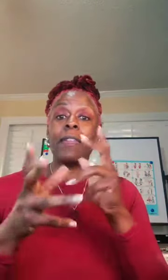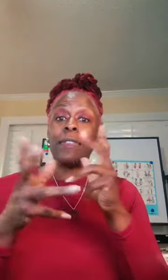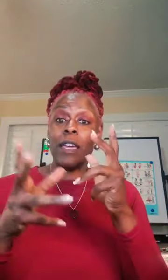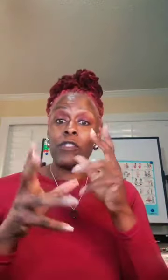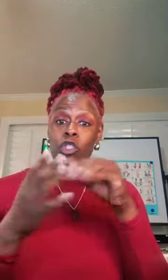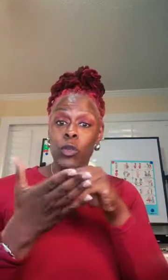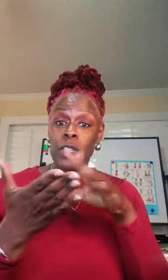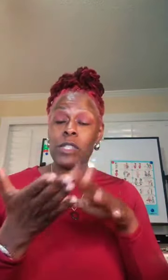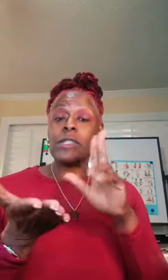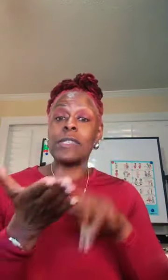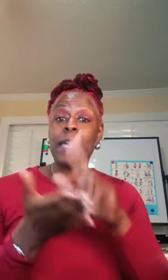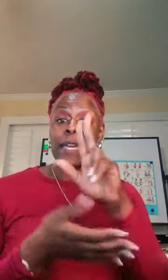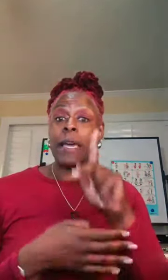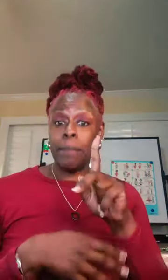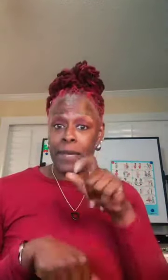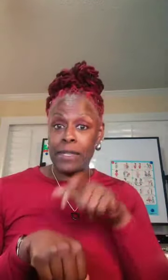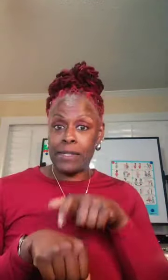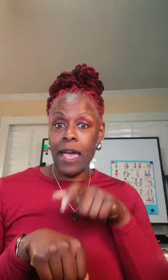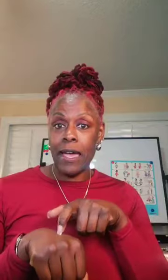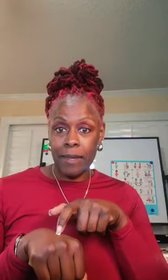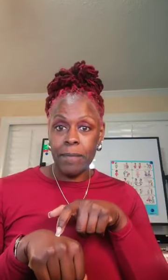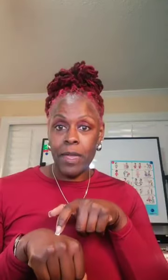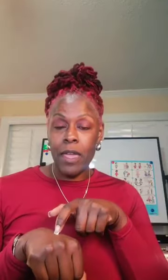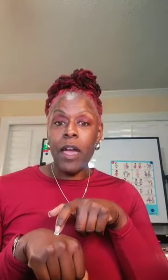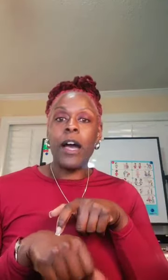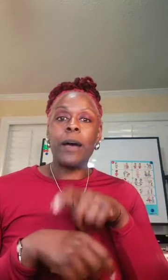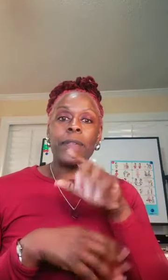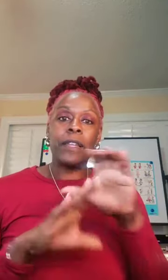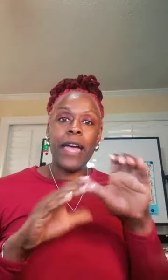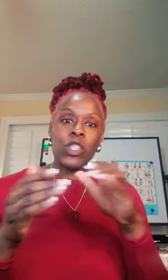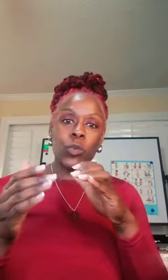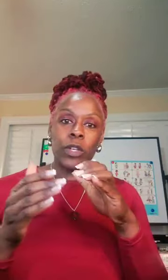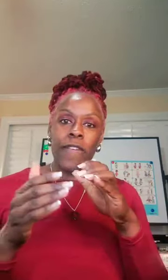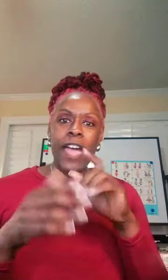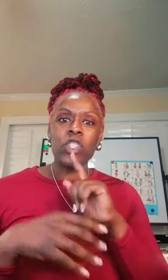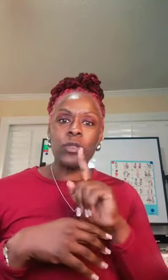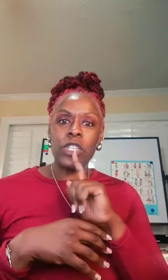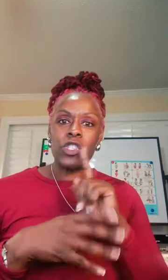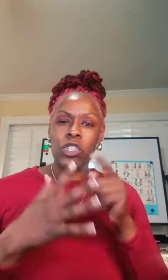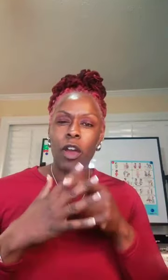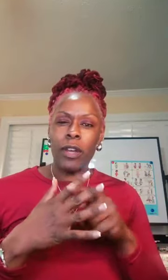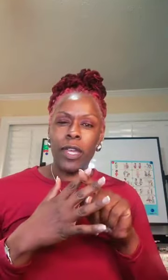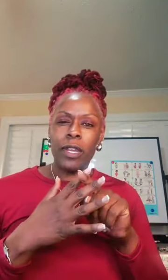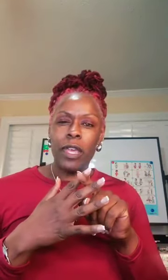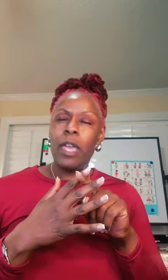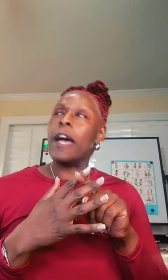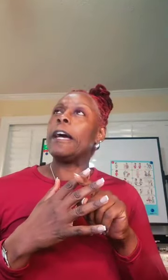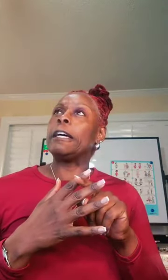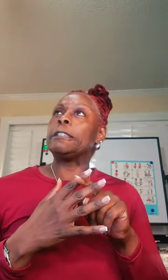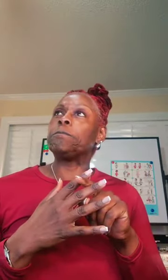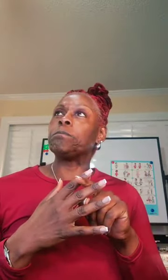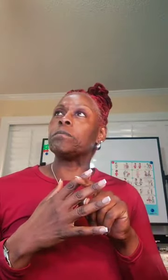enough students to sign up in time. The class would have actually started